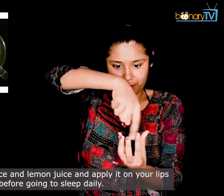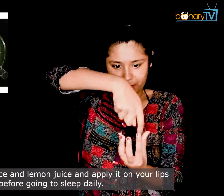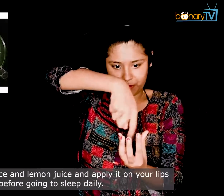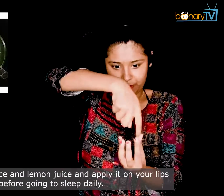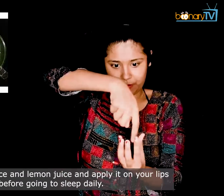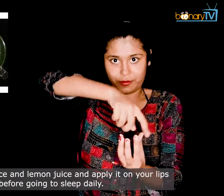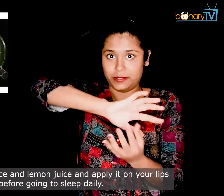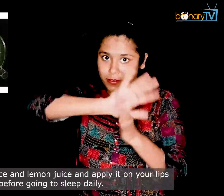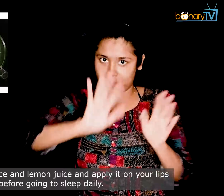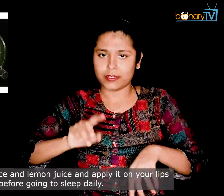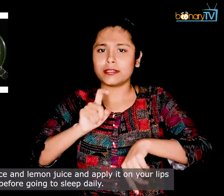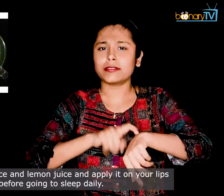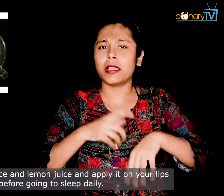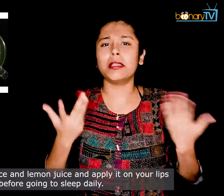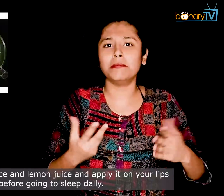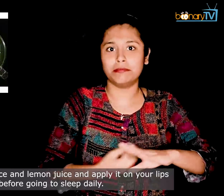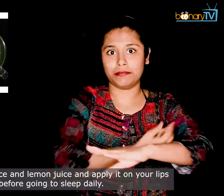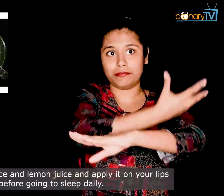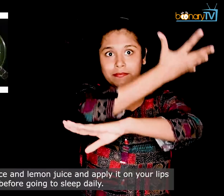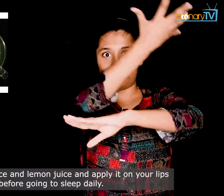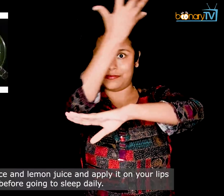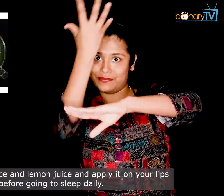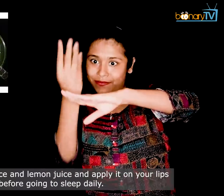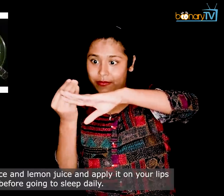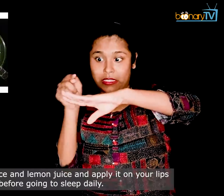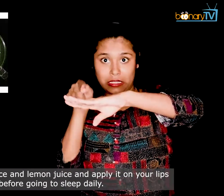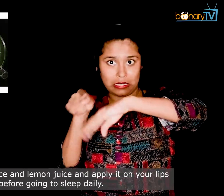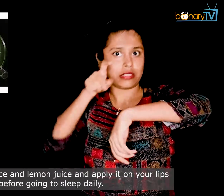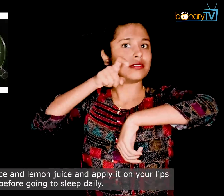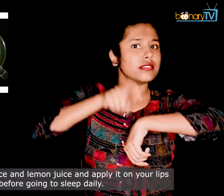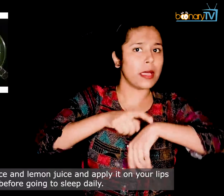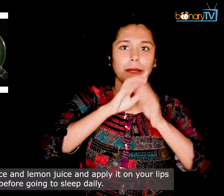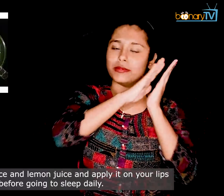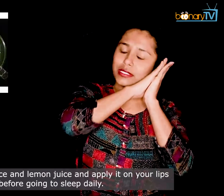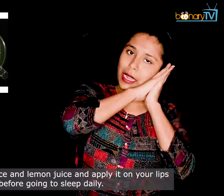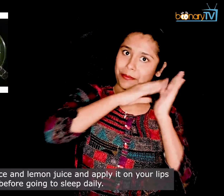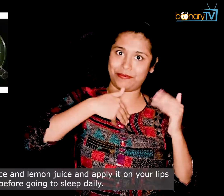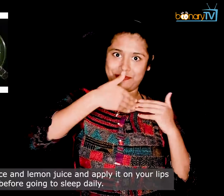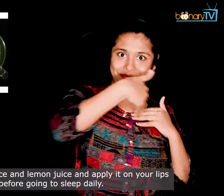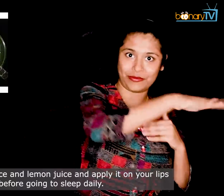on your lips before going to sleep daily.